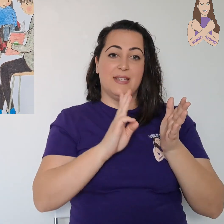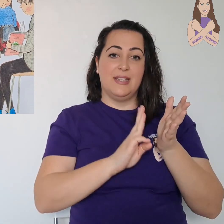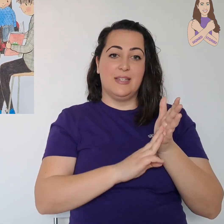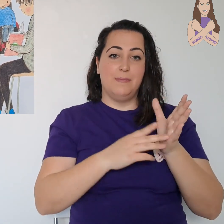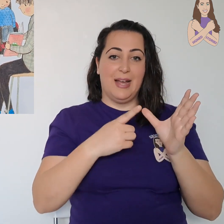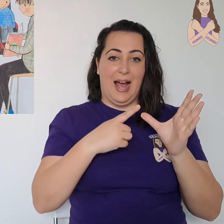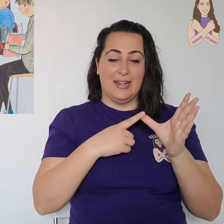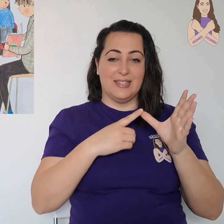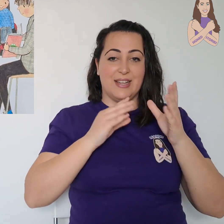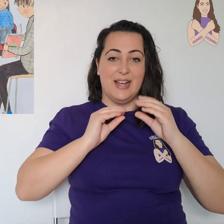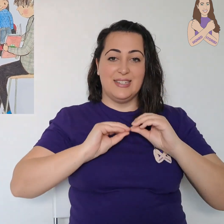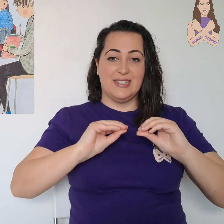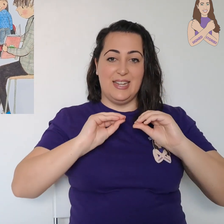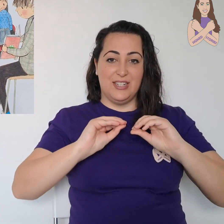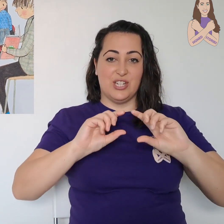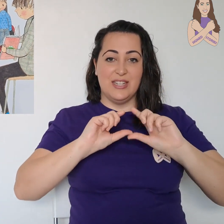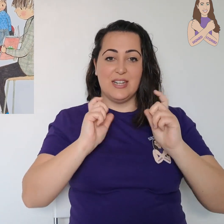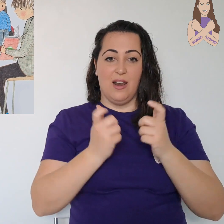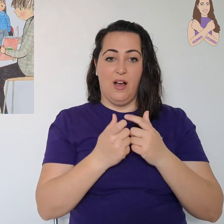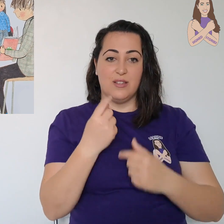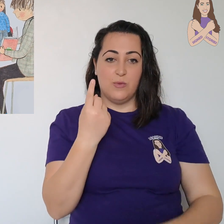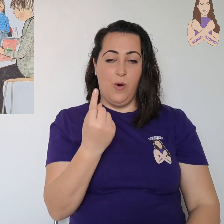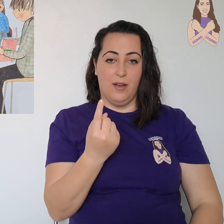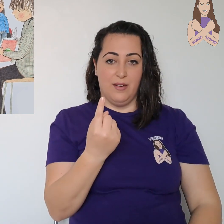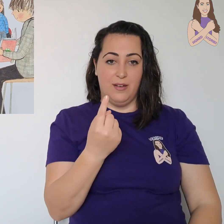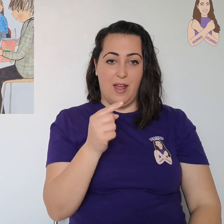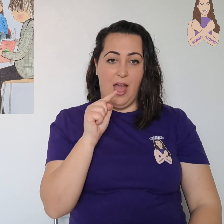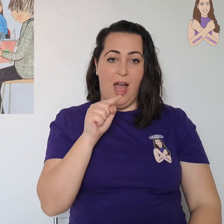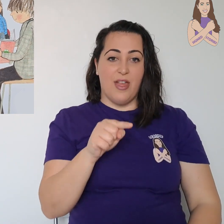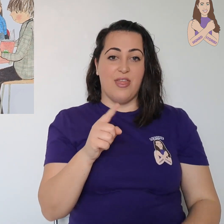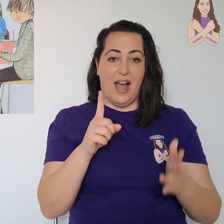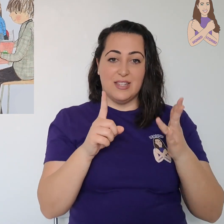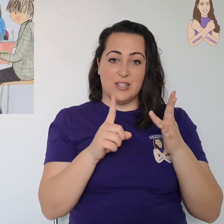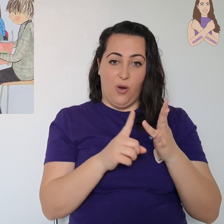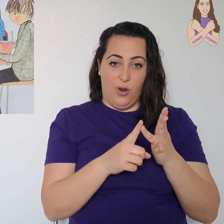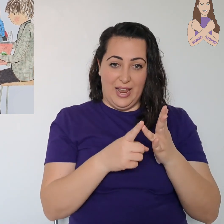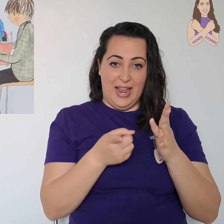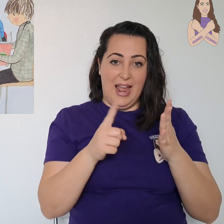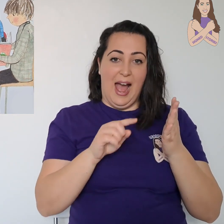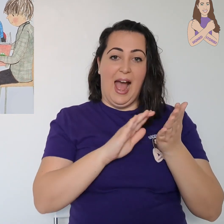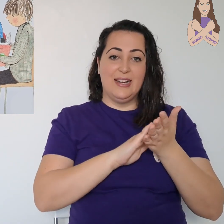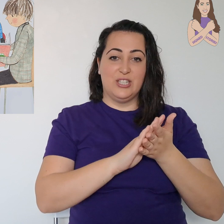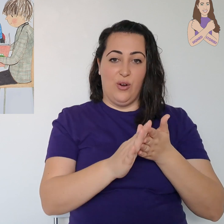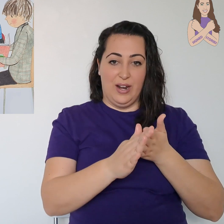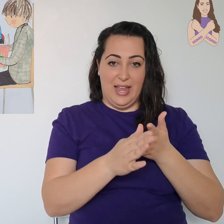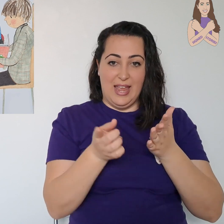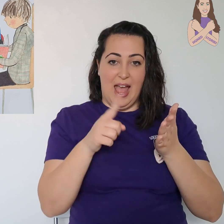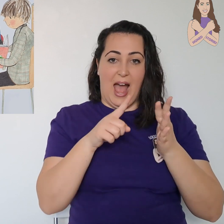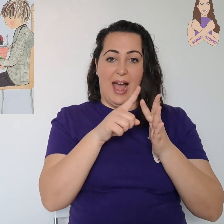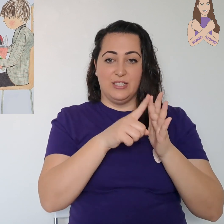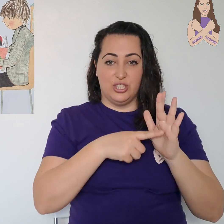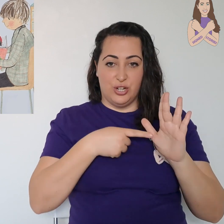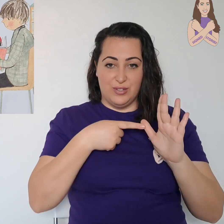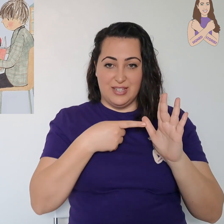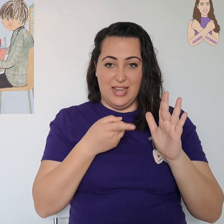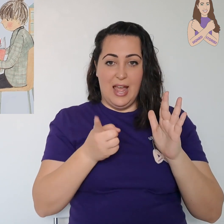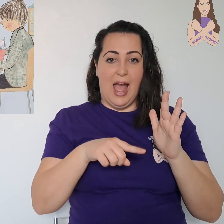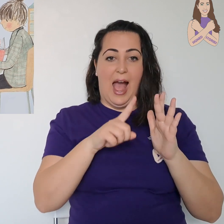Mrs. McAllister teaches class 1. That's Ollie and Holly and Josie